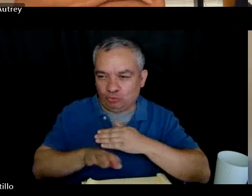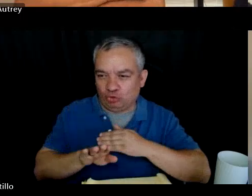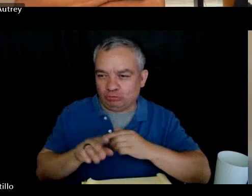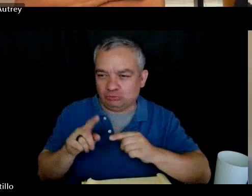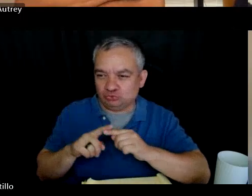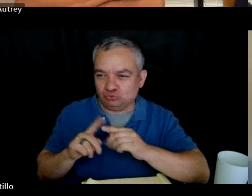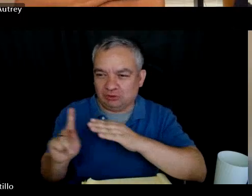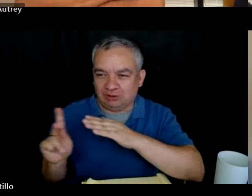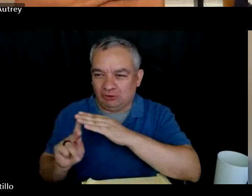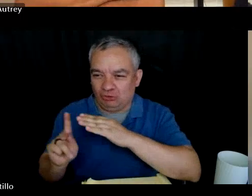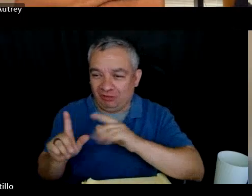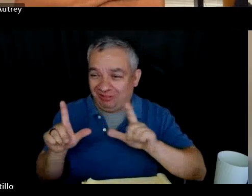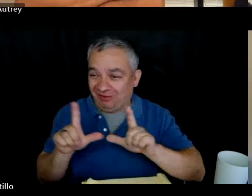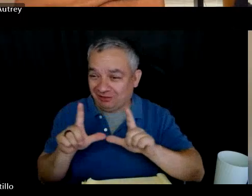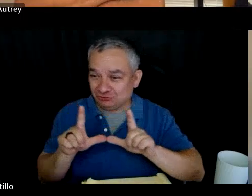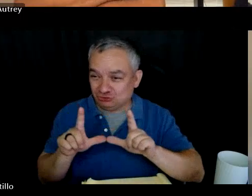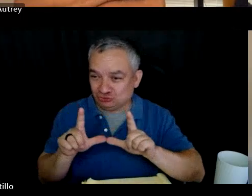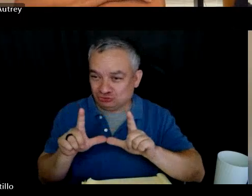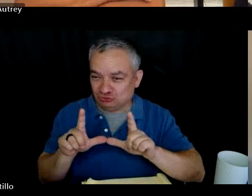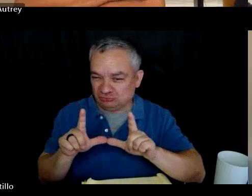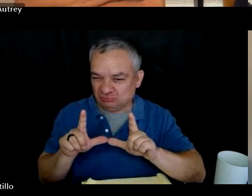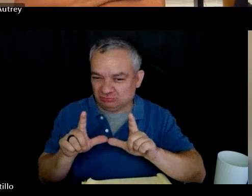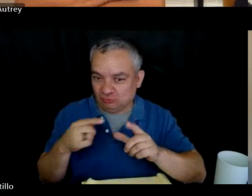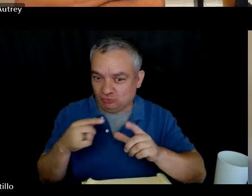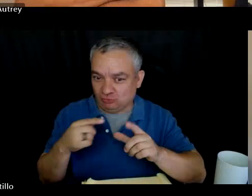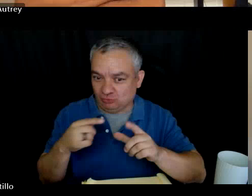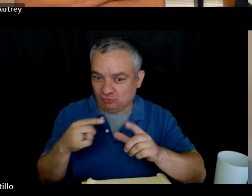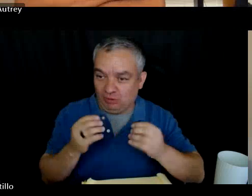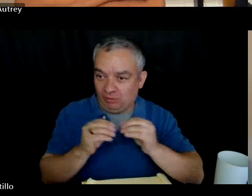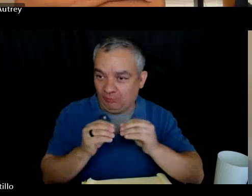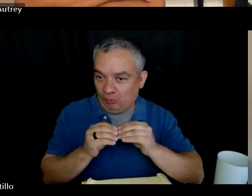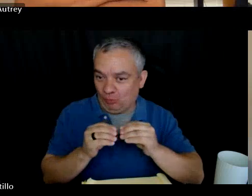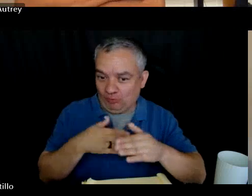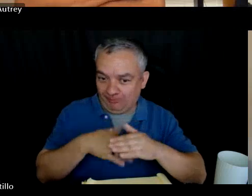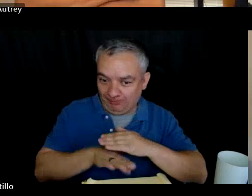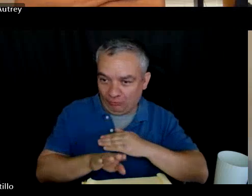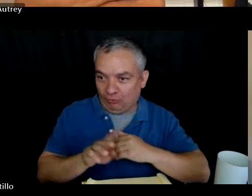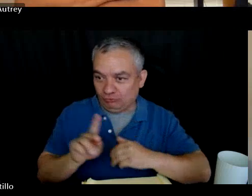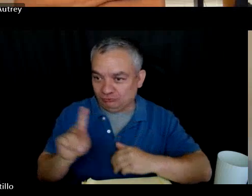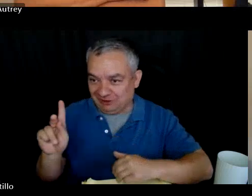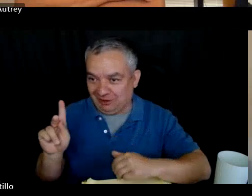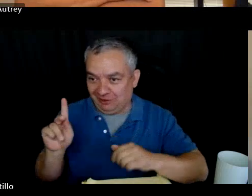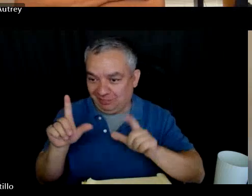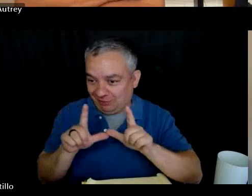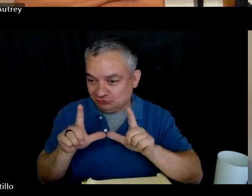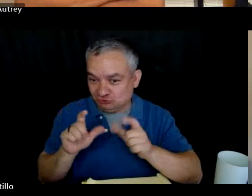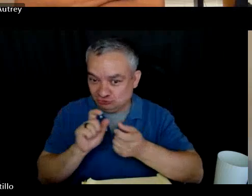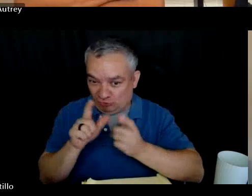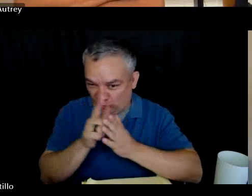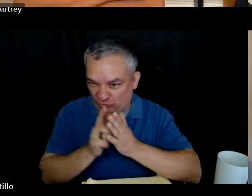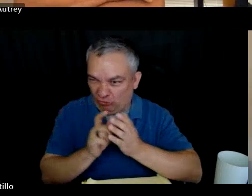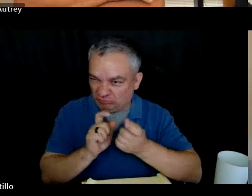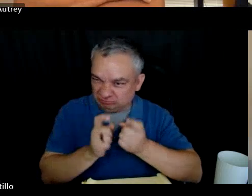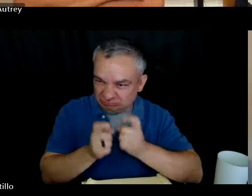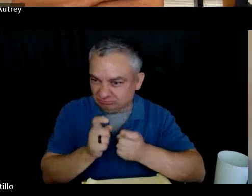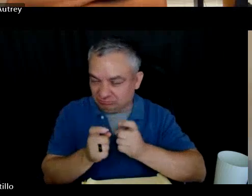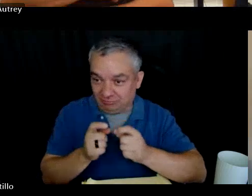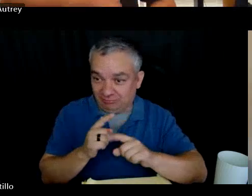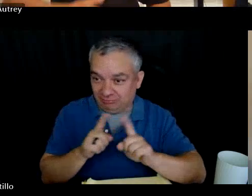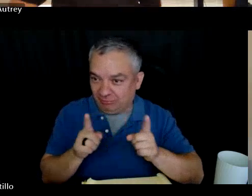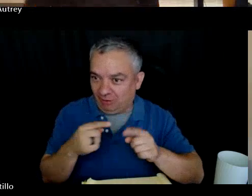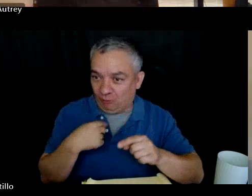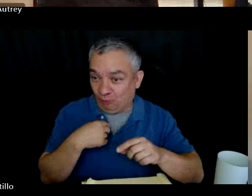saying birth to kindergarten, birth to 5. But there was a license, I think, that you needed to